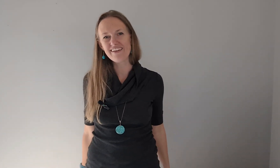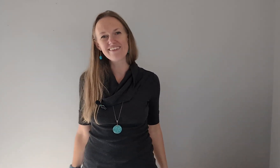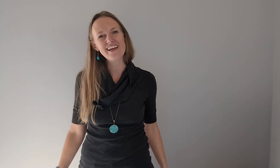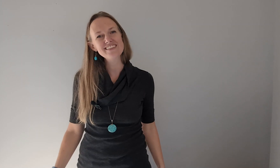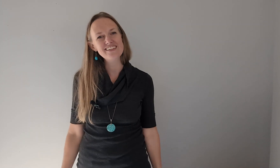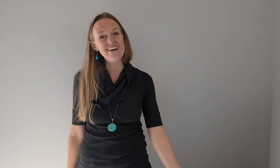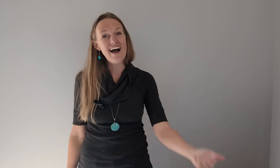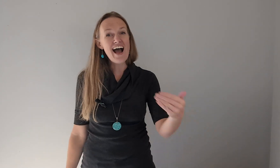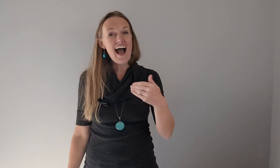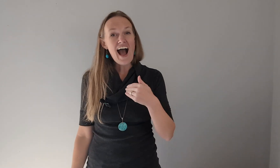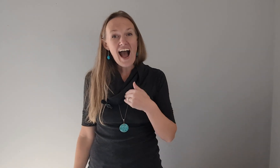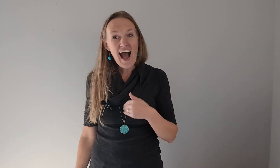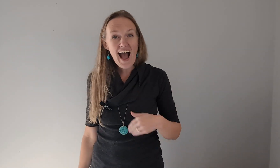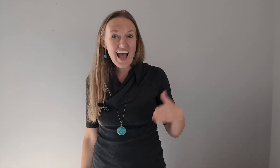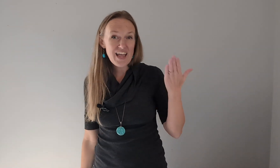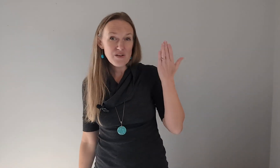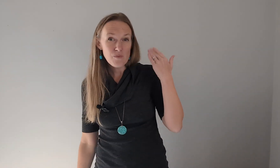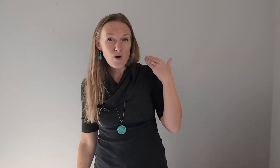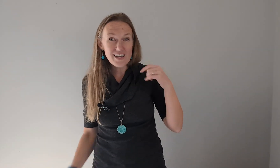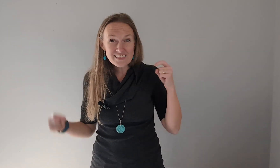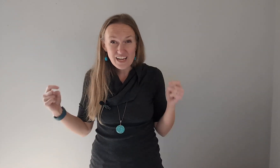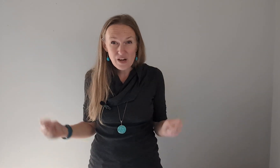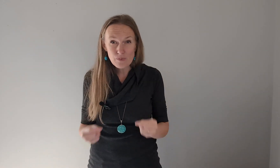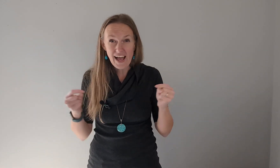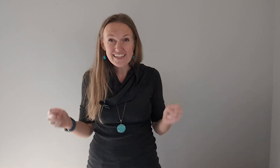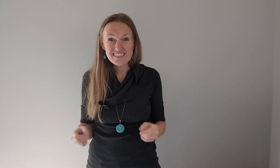repeating. Okay, so I was a wretch.